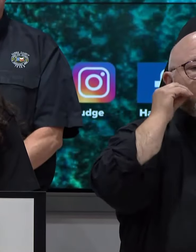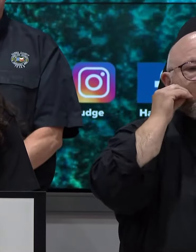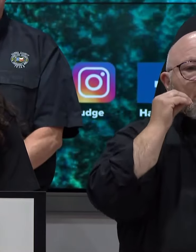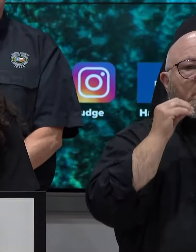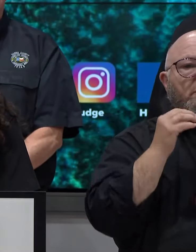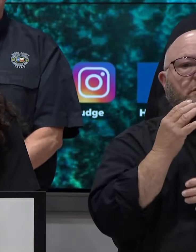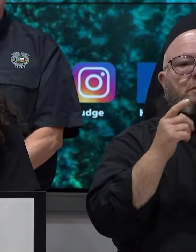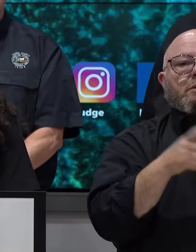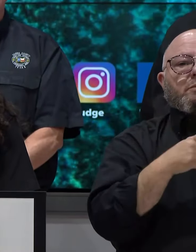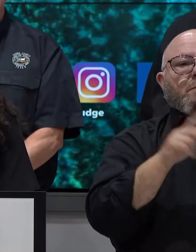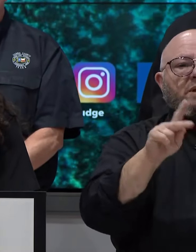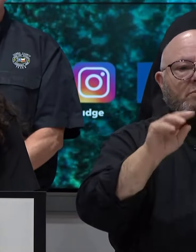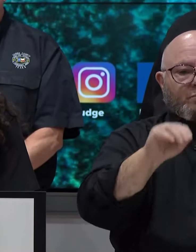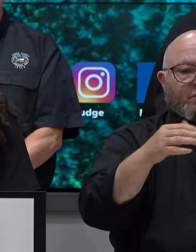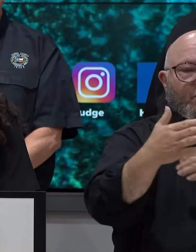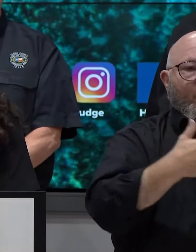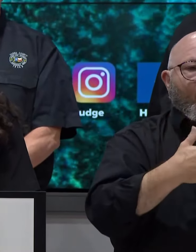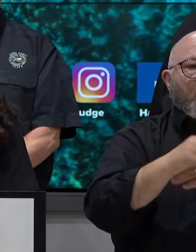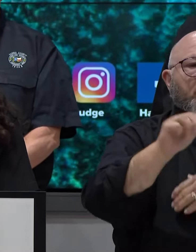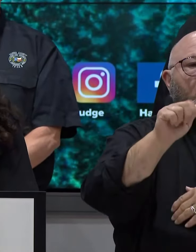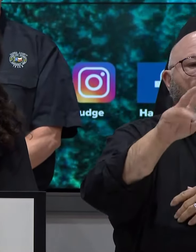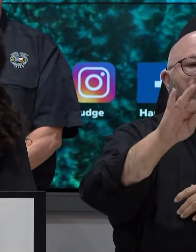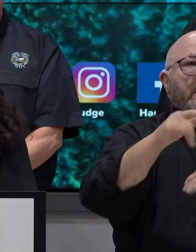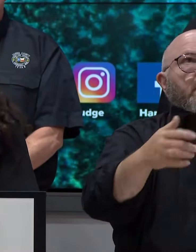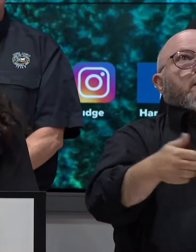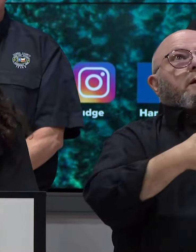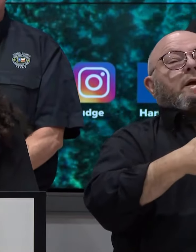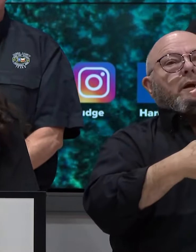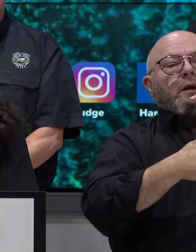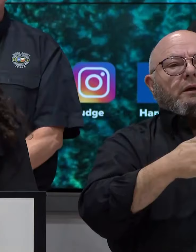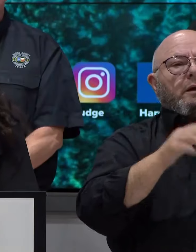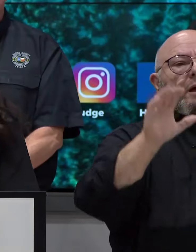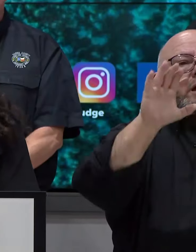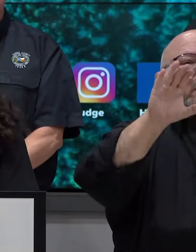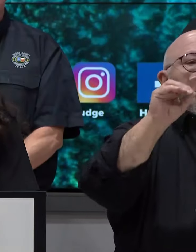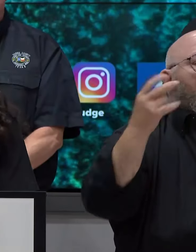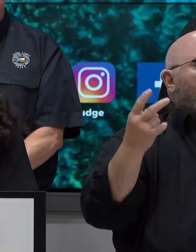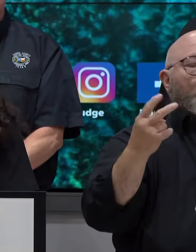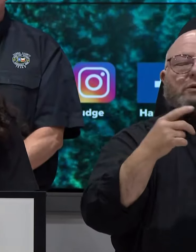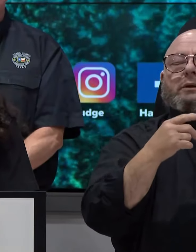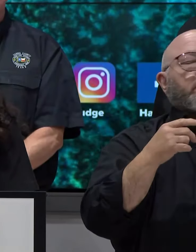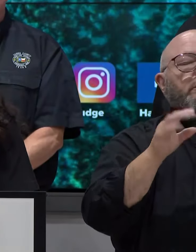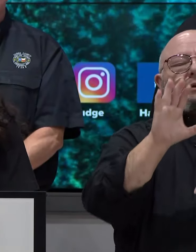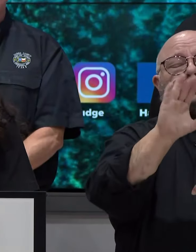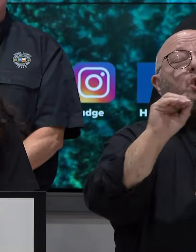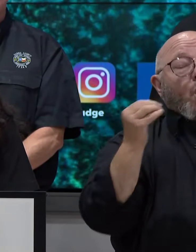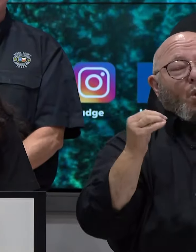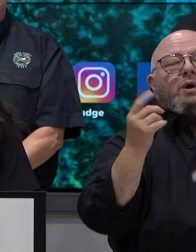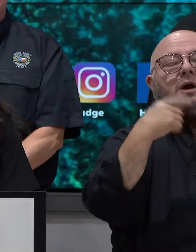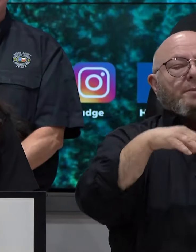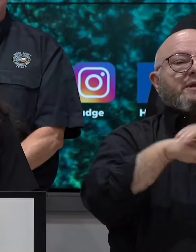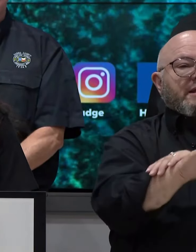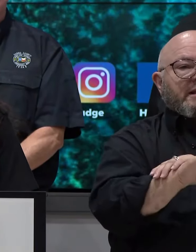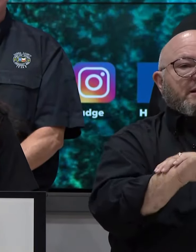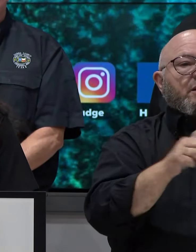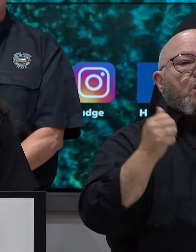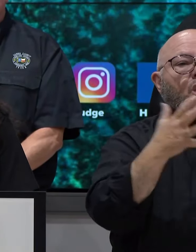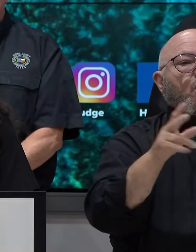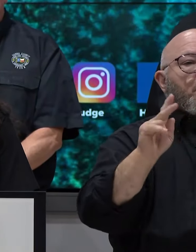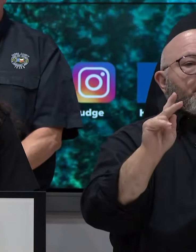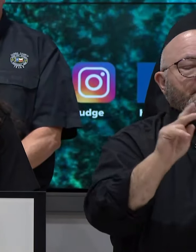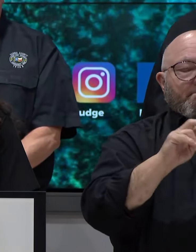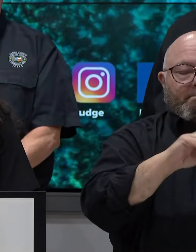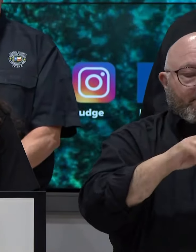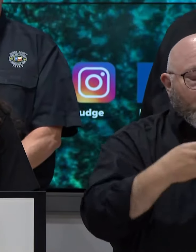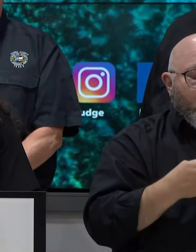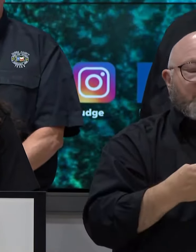Sometimes people put them right on the awning, and then the carbon monoxide just kind of pools and ends up causing